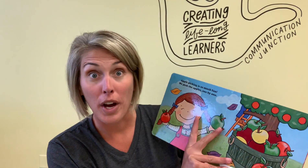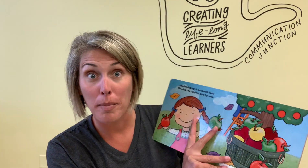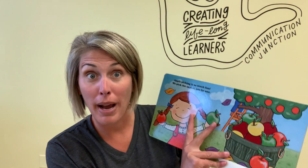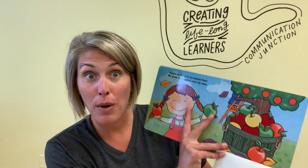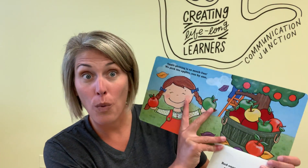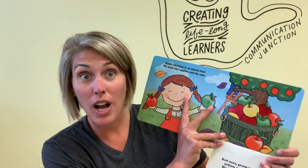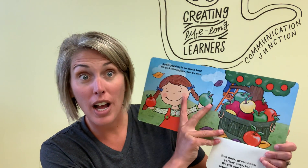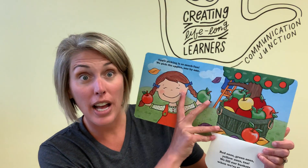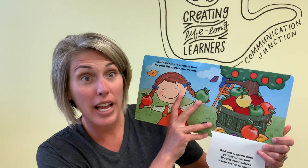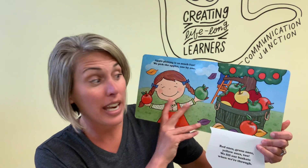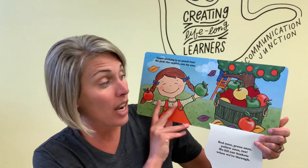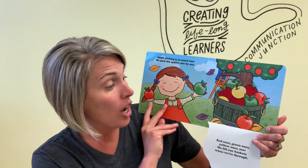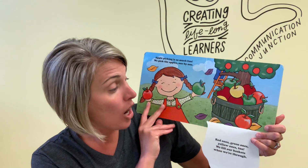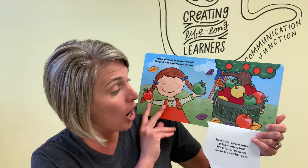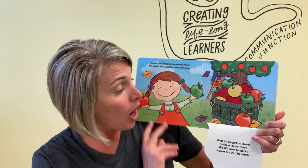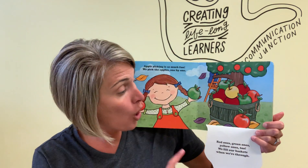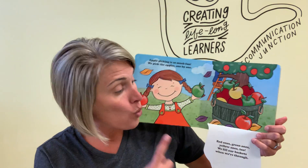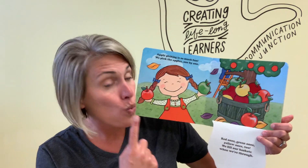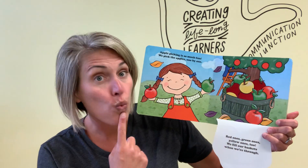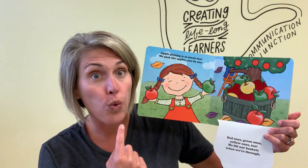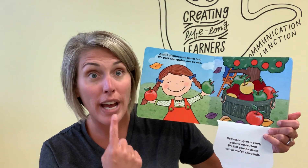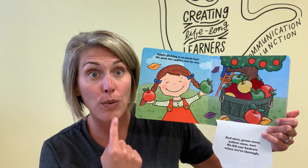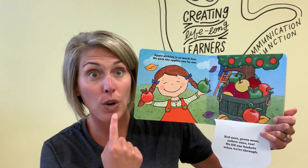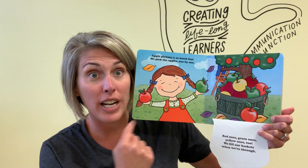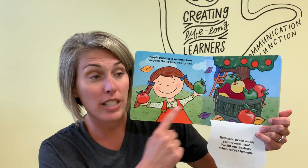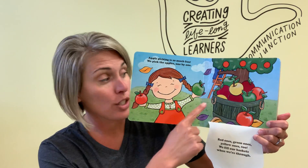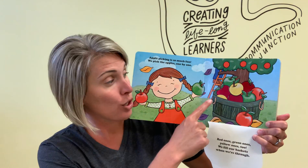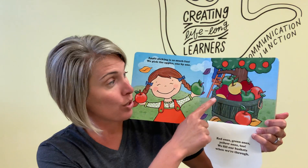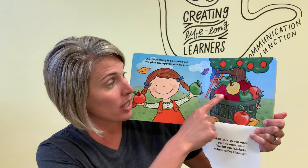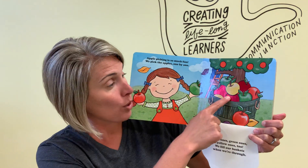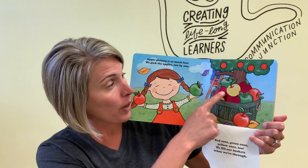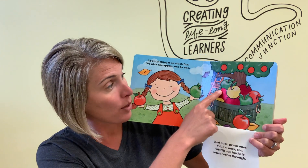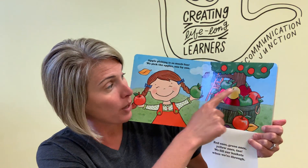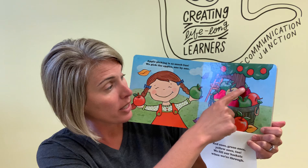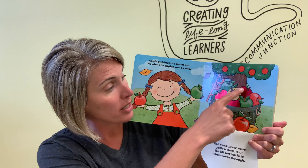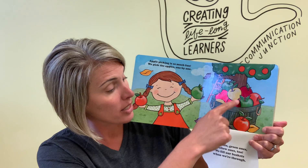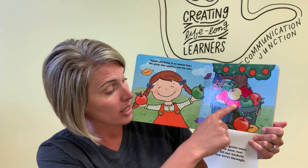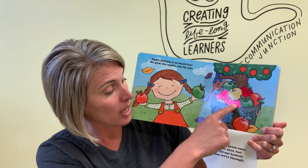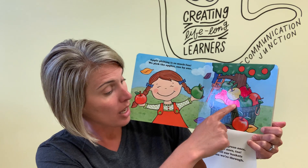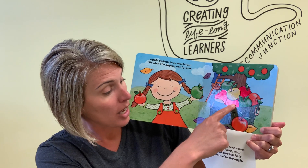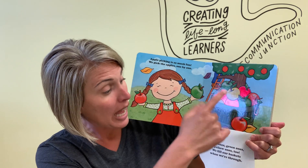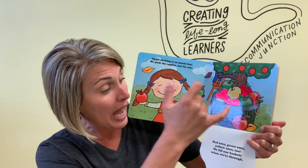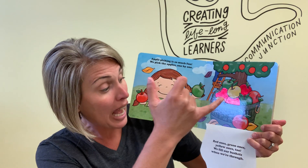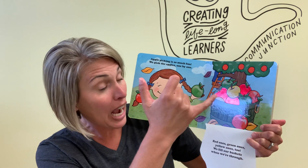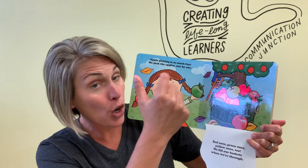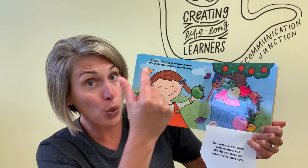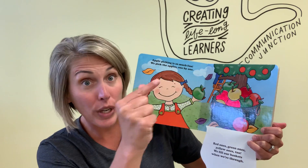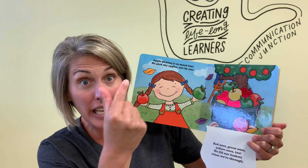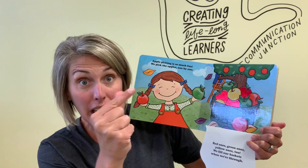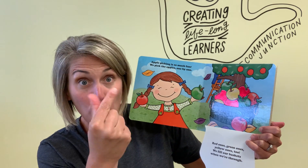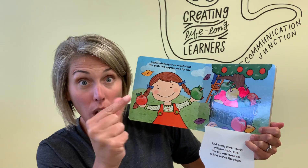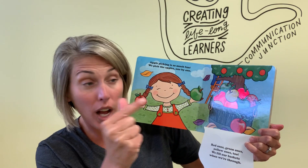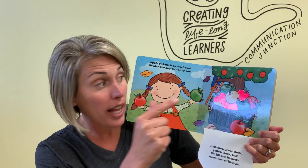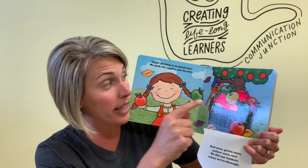by one. Red ones, do you see the red ones? Green